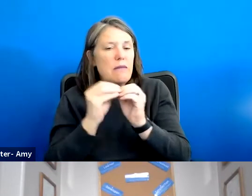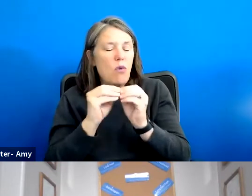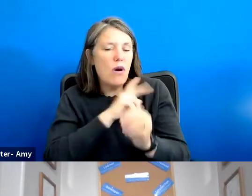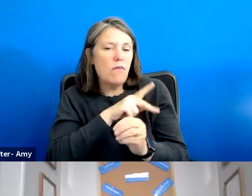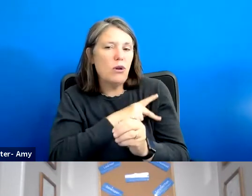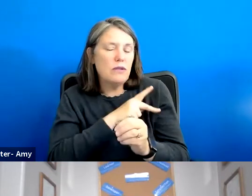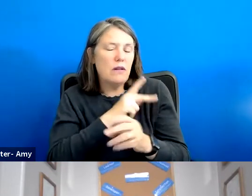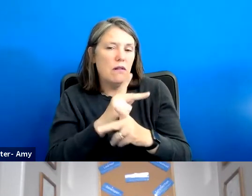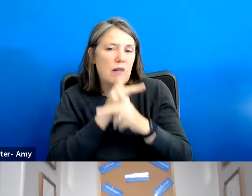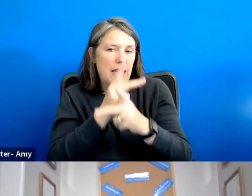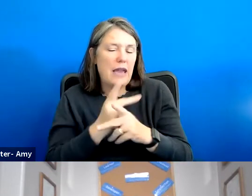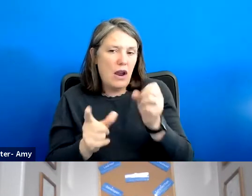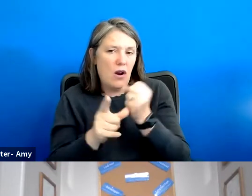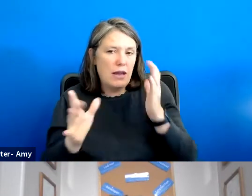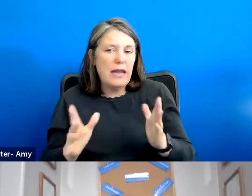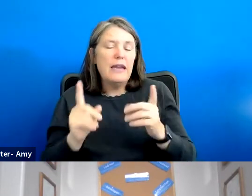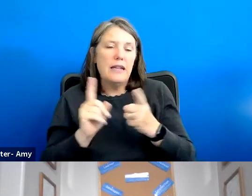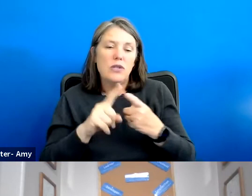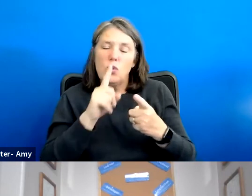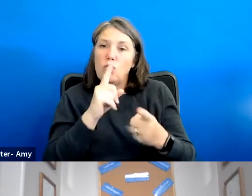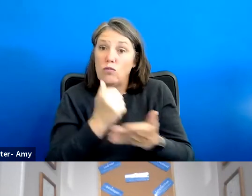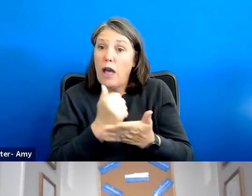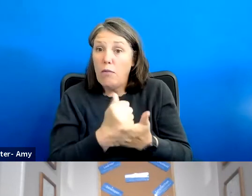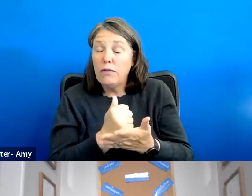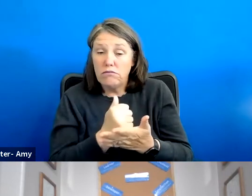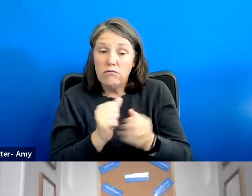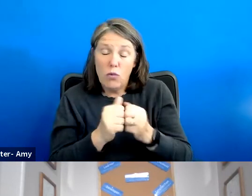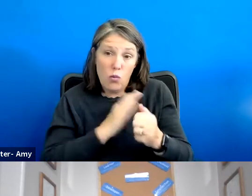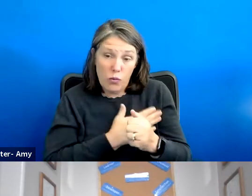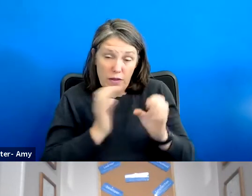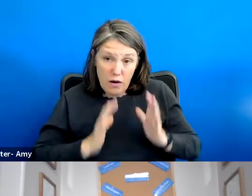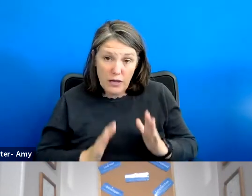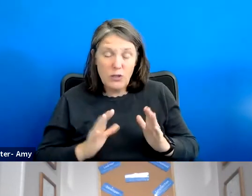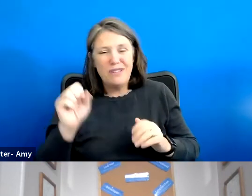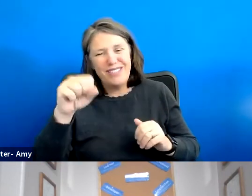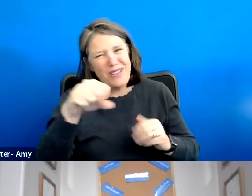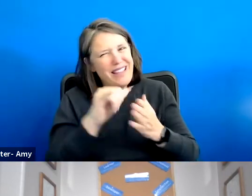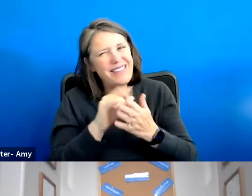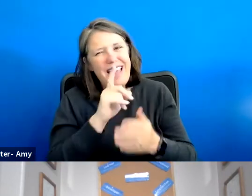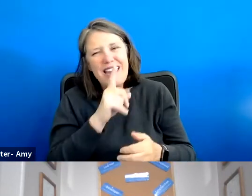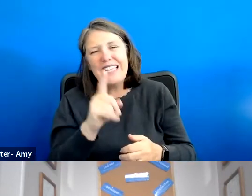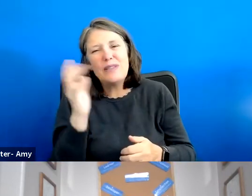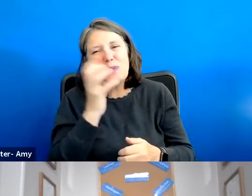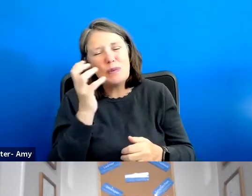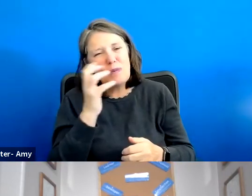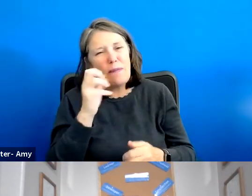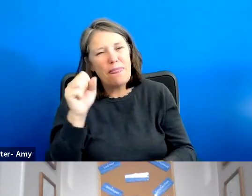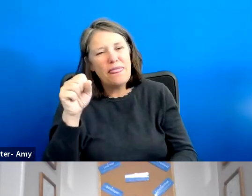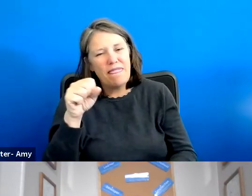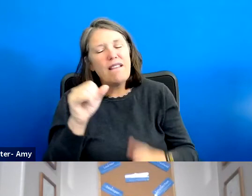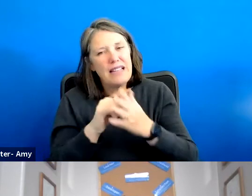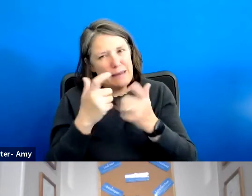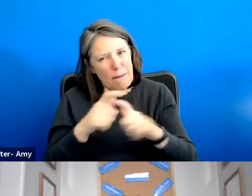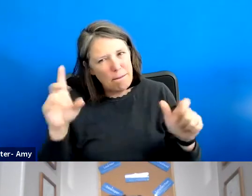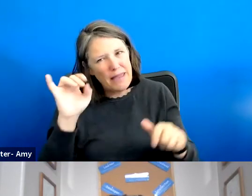care attendants to help us out with our consumers and stuff. So yes, that is a big